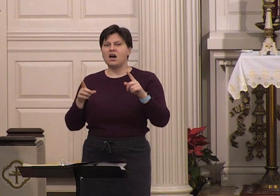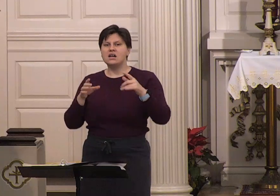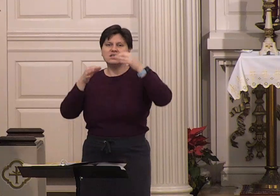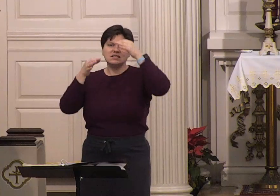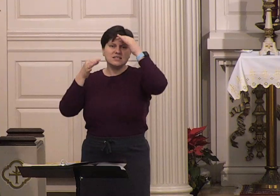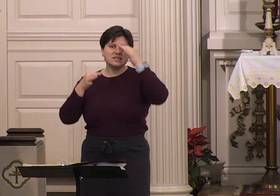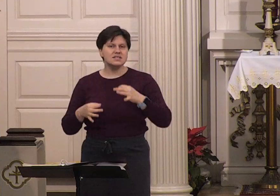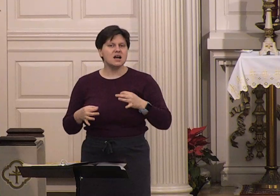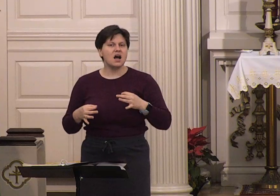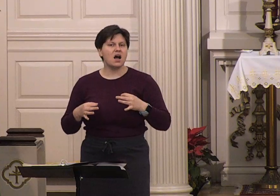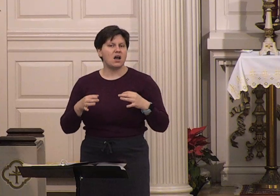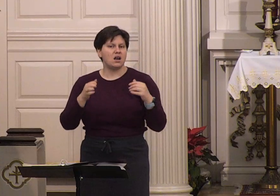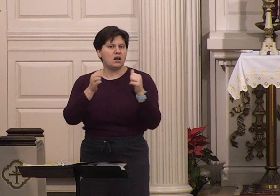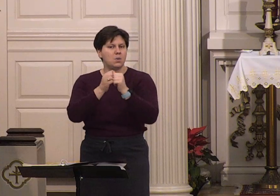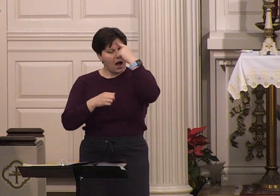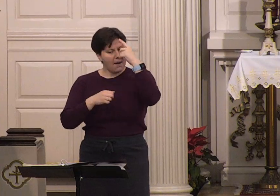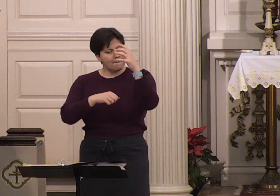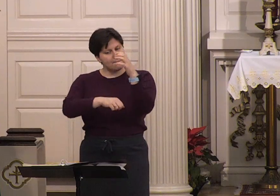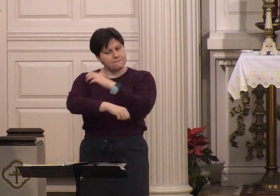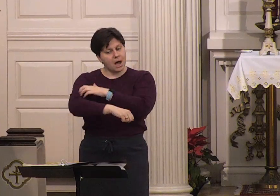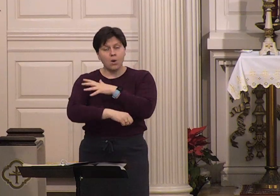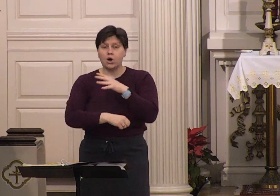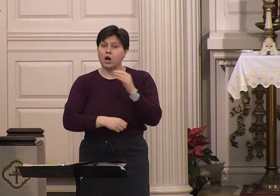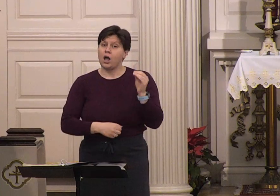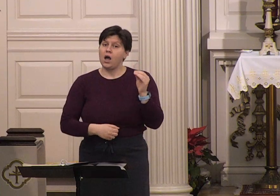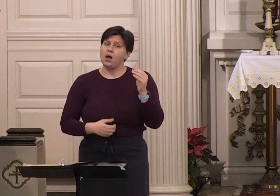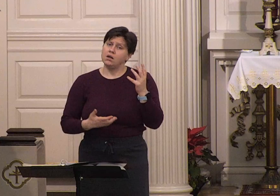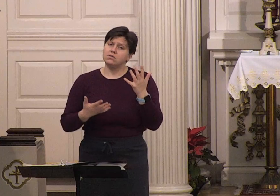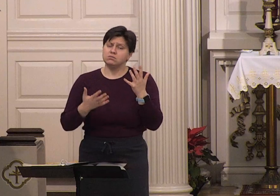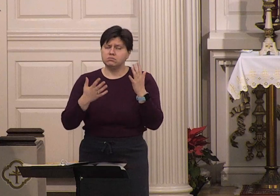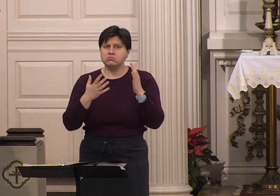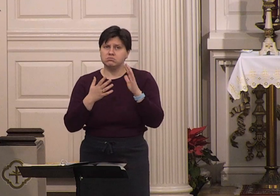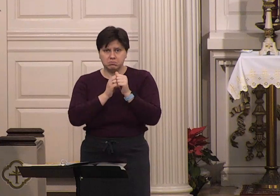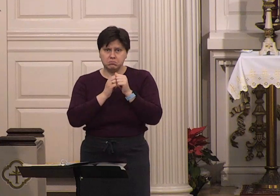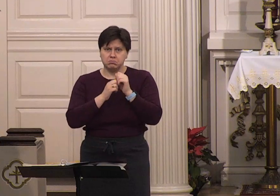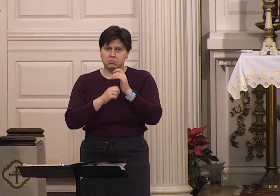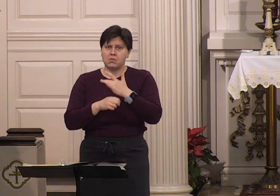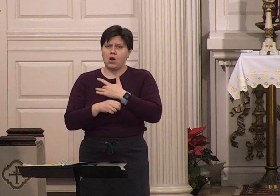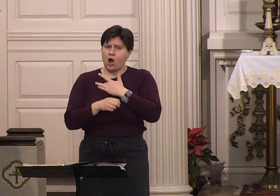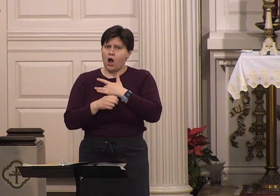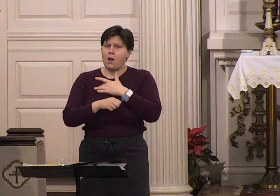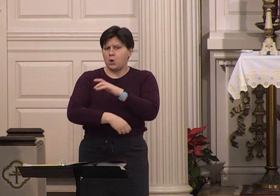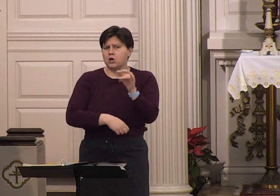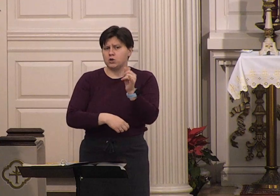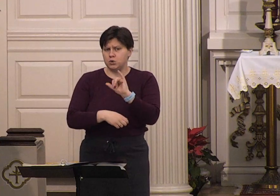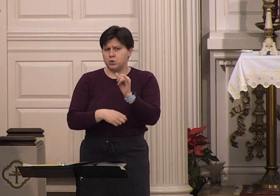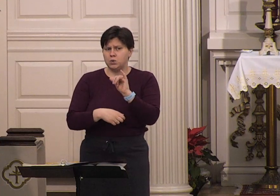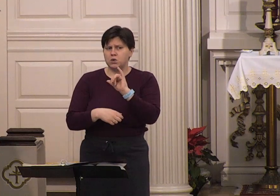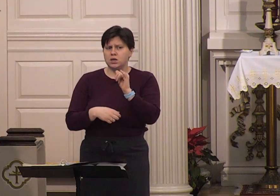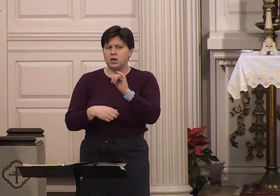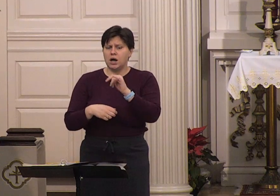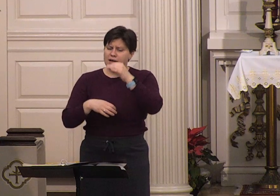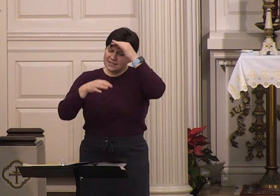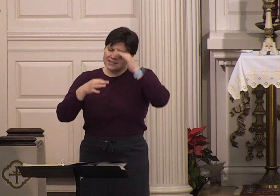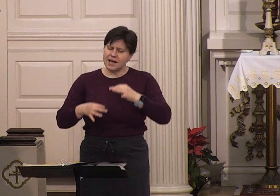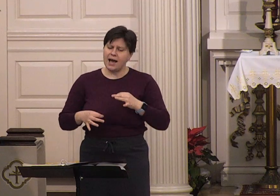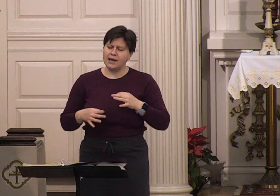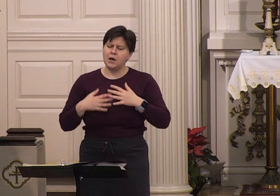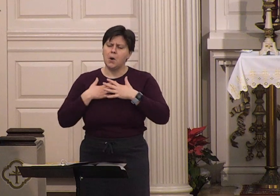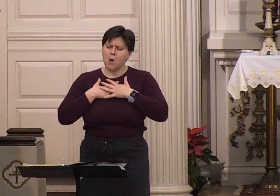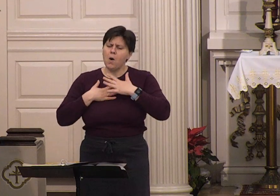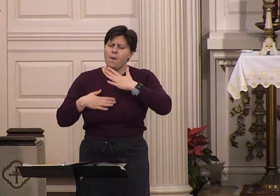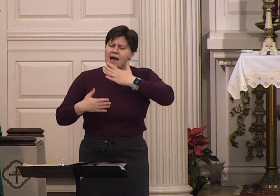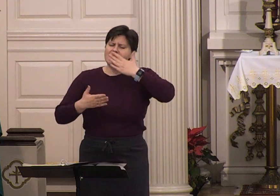mind, and increasingly with the power of the heart. I will mourn the evil I have done